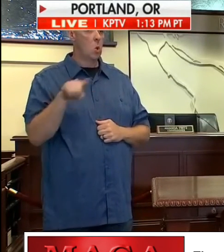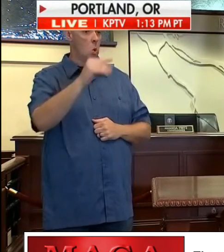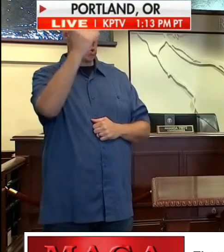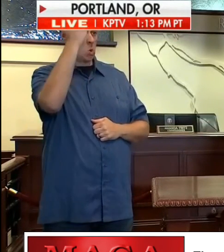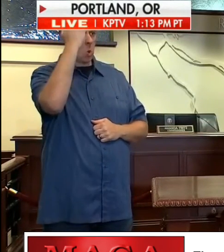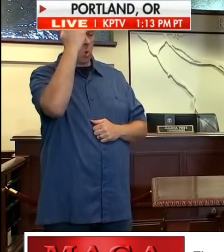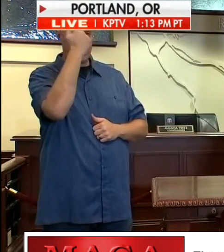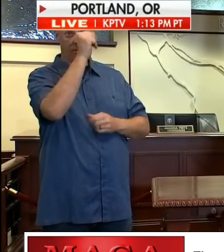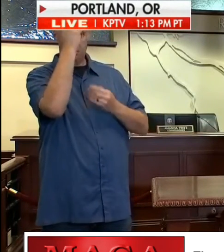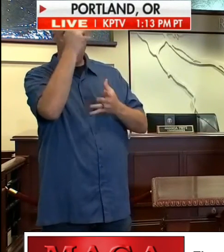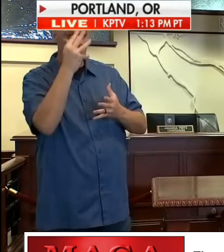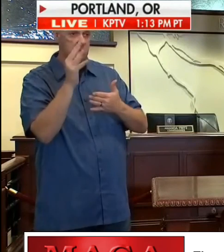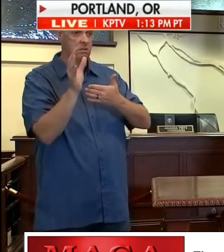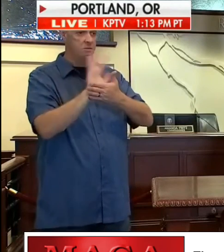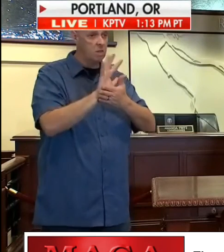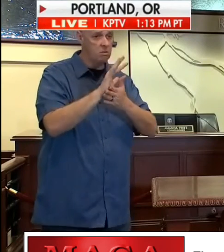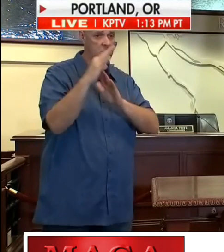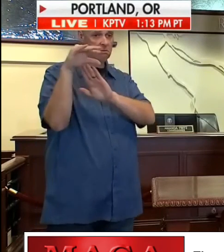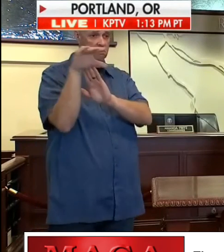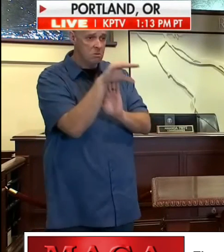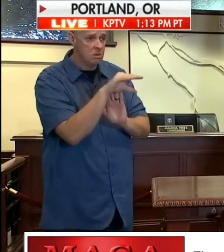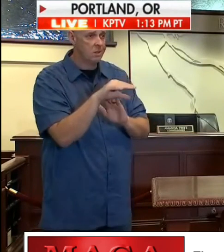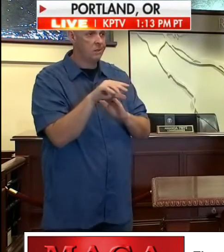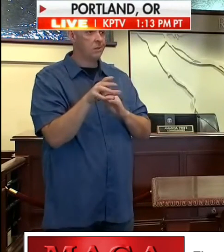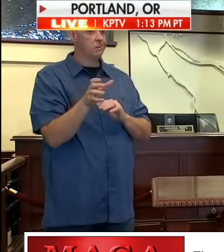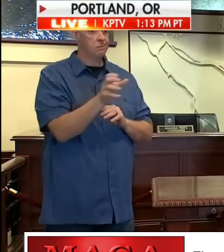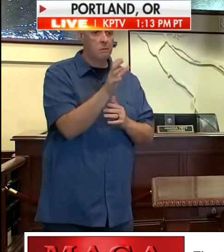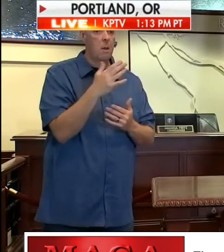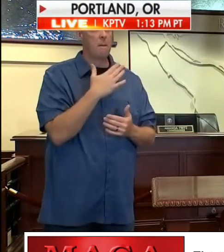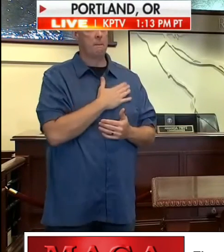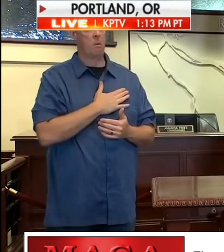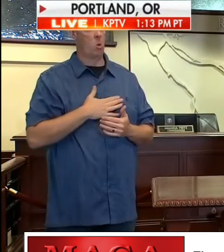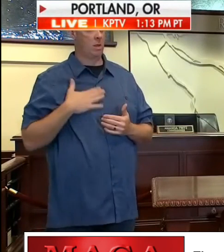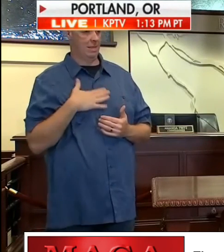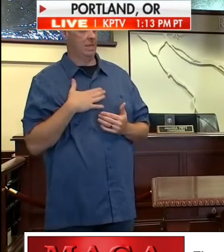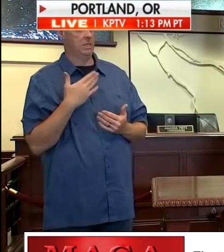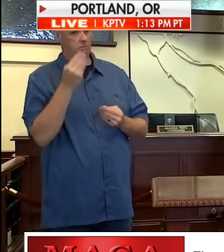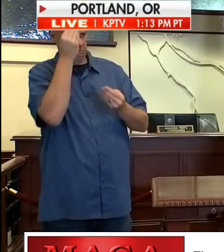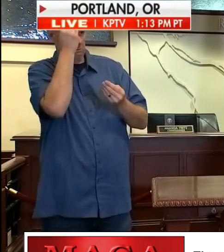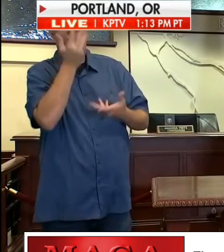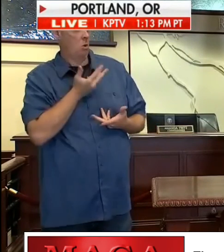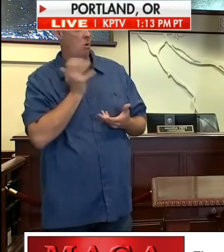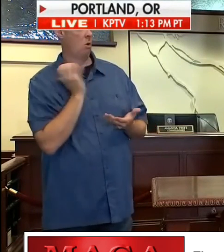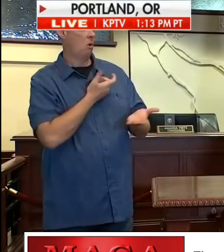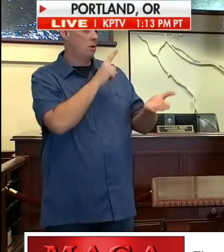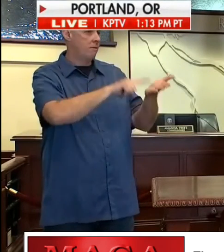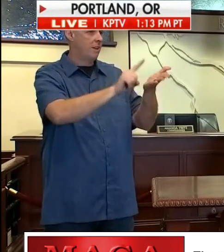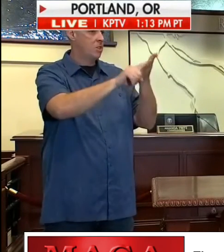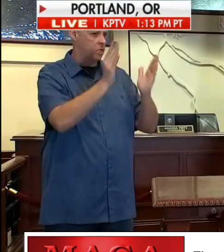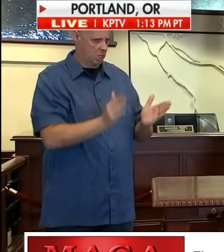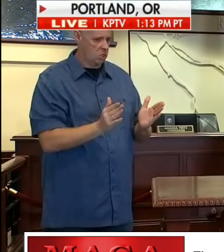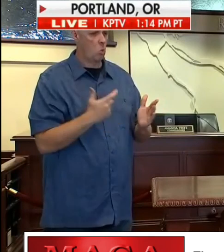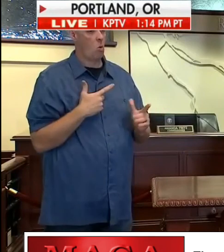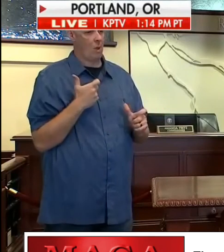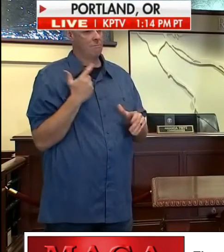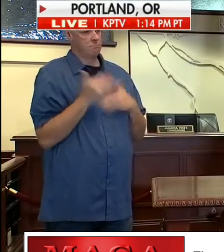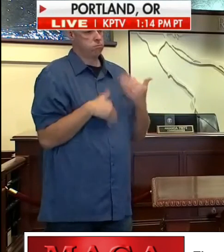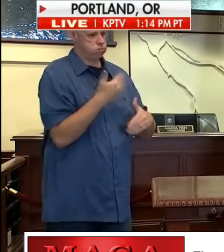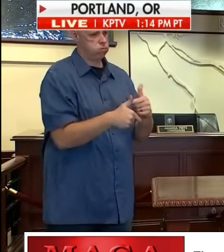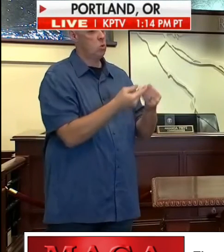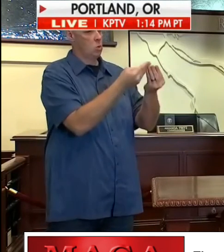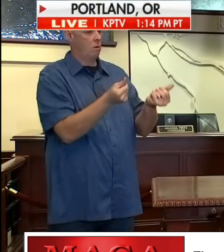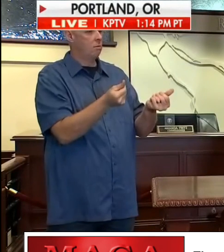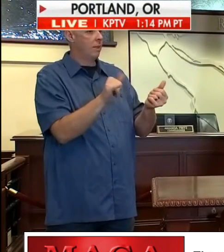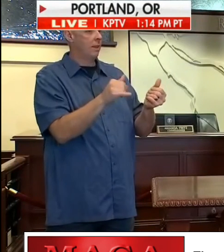or video or eyewitness accounts please come forward and share that information with our investigators so we can quickly resolve this